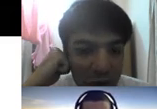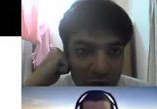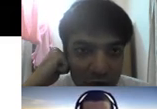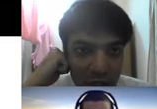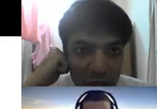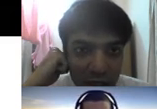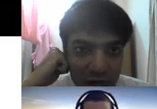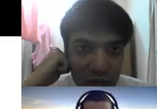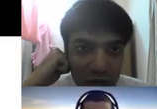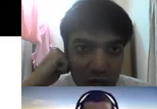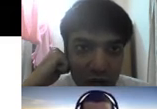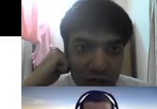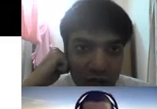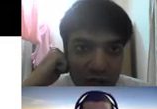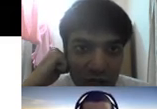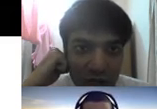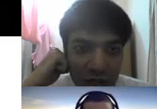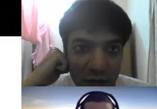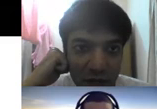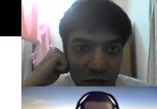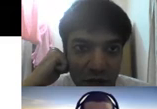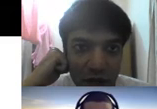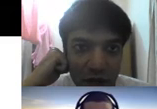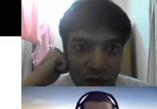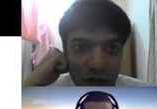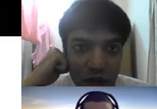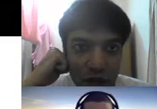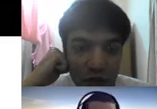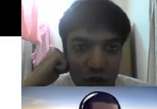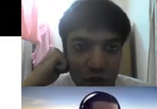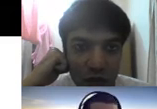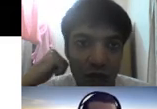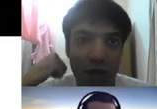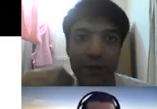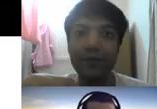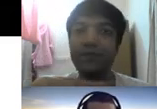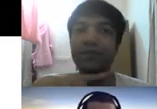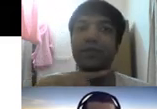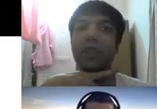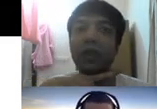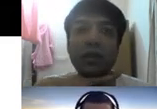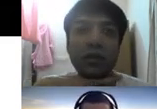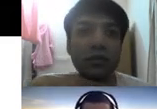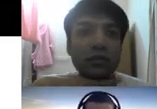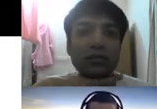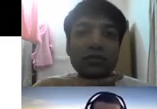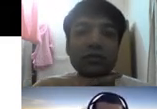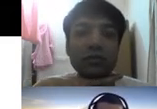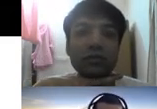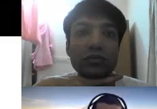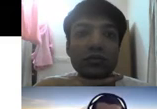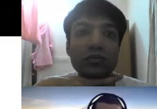may not be able to detect it, right? The whether the sign is being made or not. It is Yeah. too, yeah. So a single frame would be